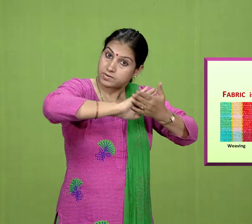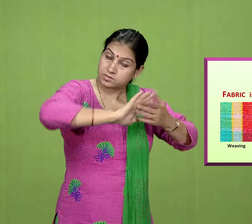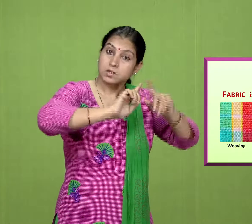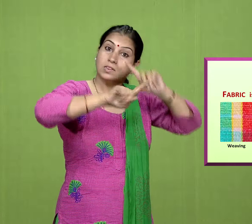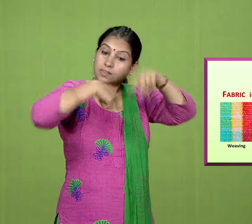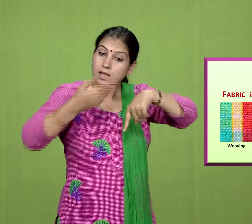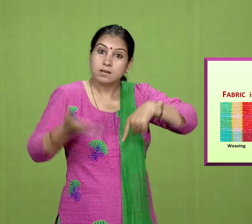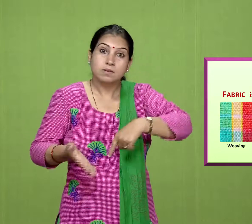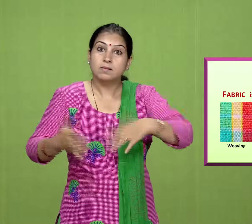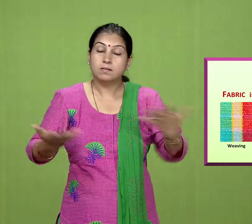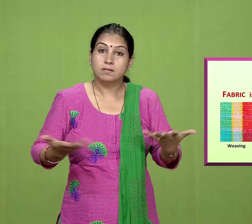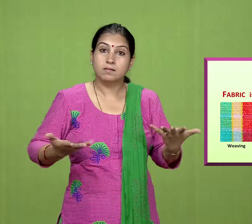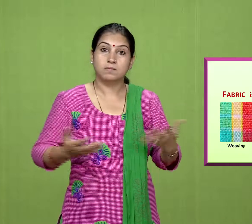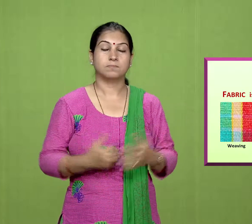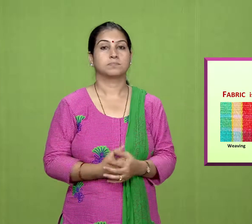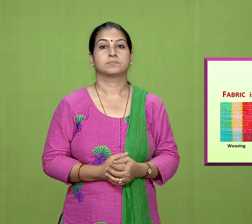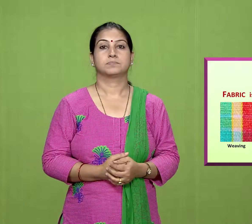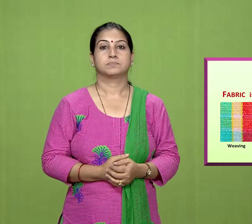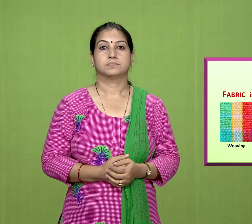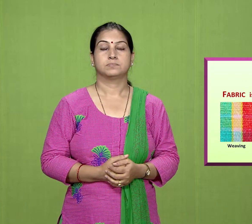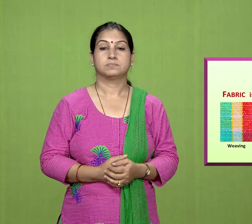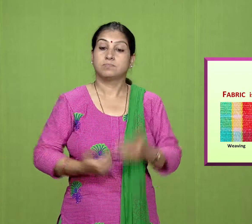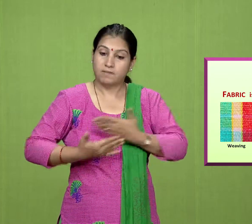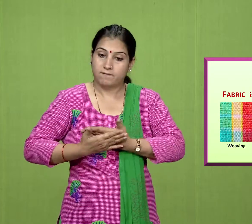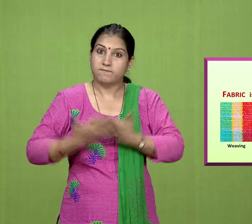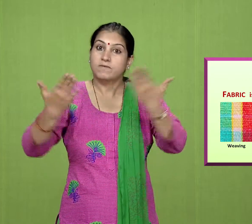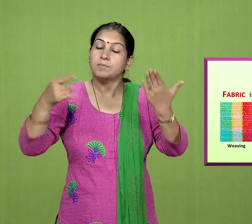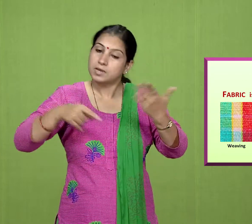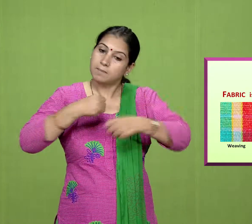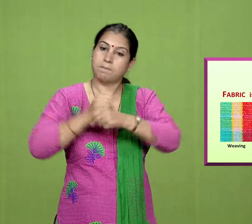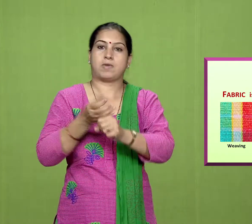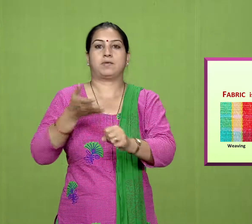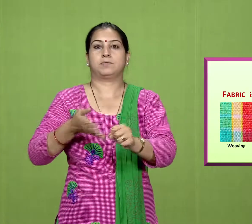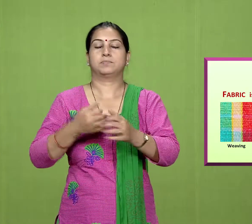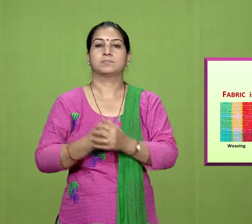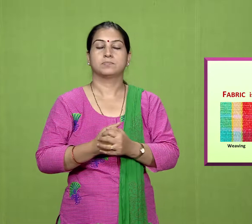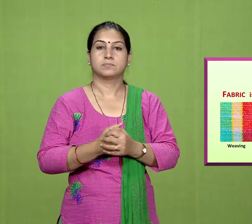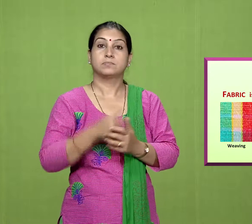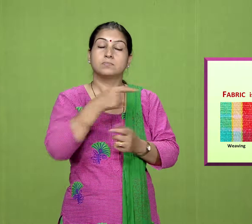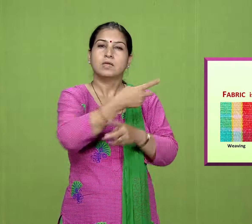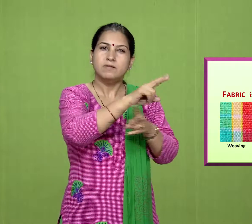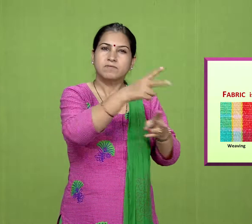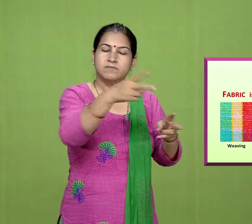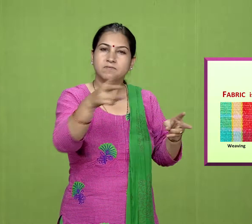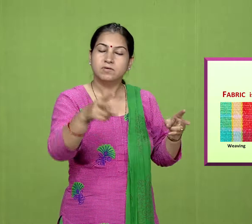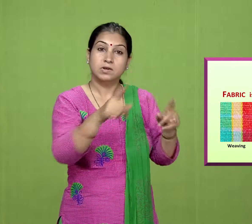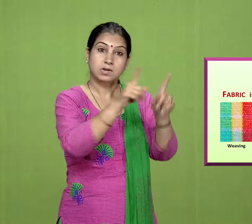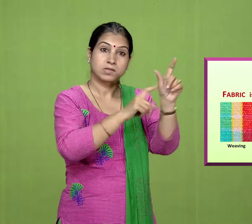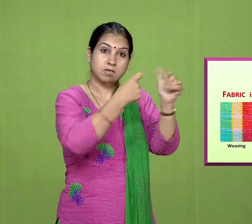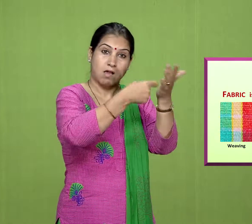after that, fabric is being made using various techniques.